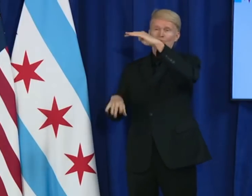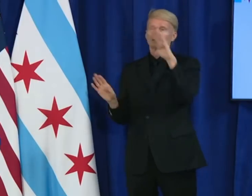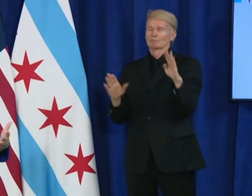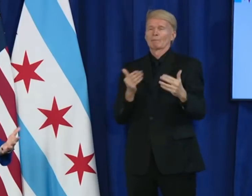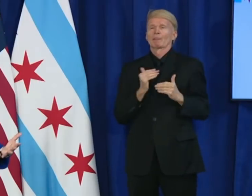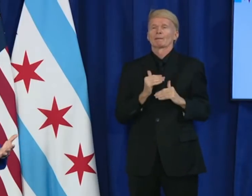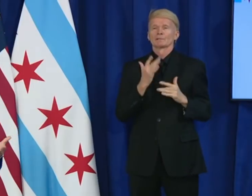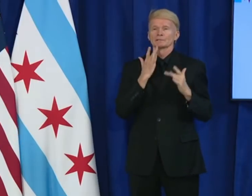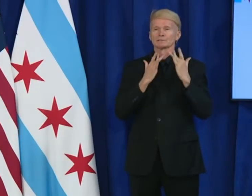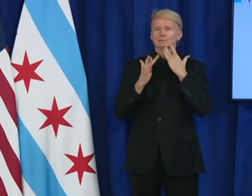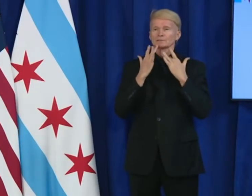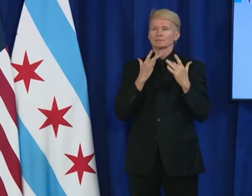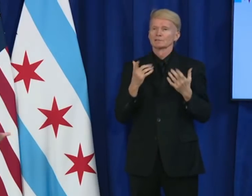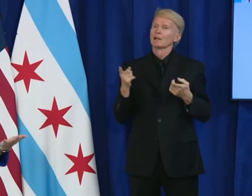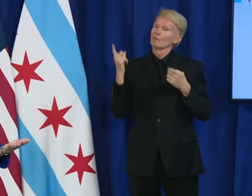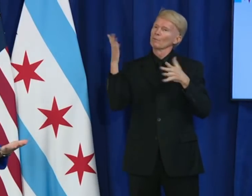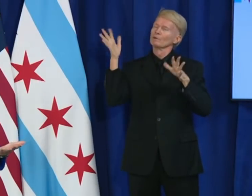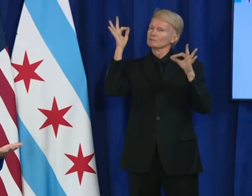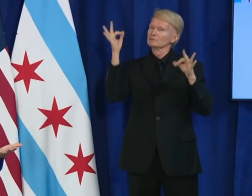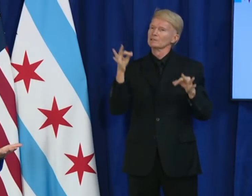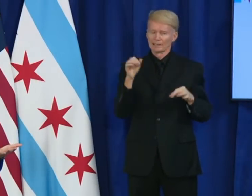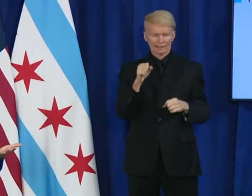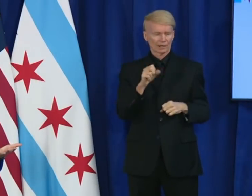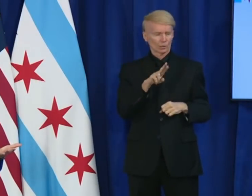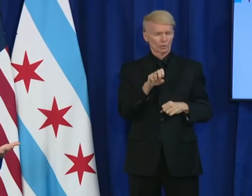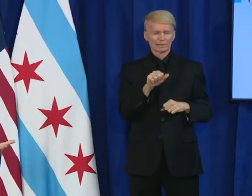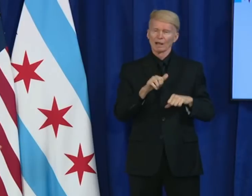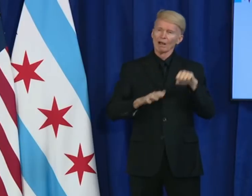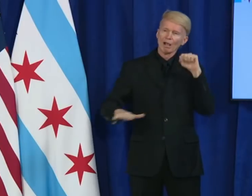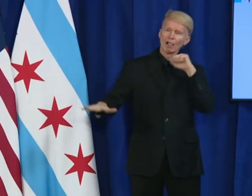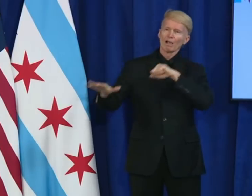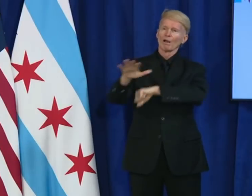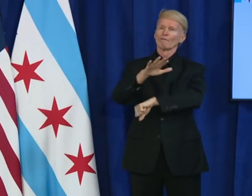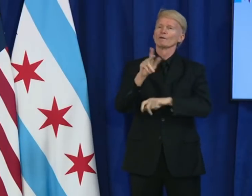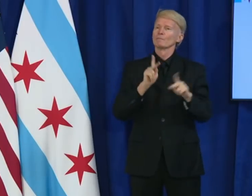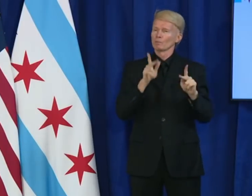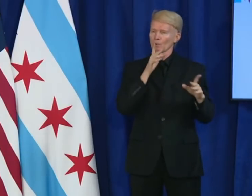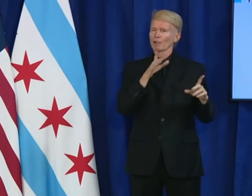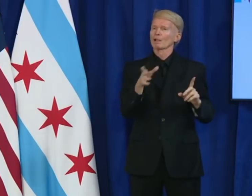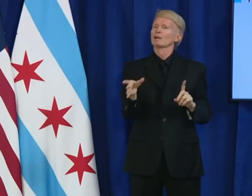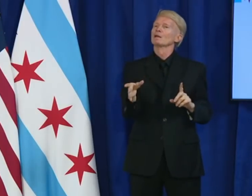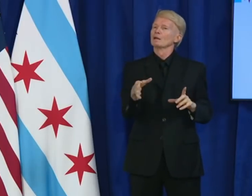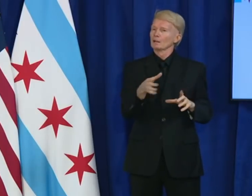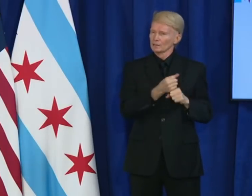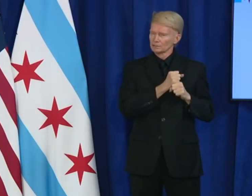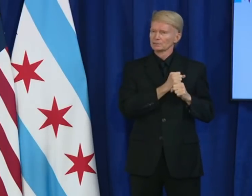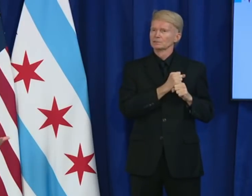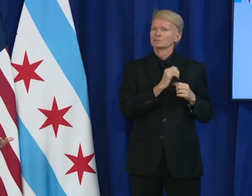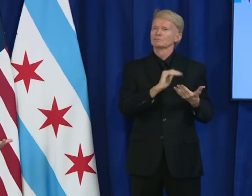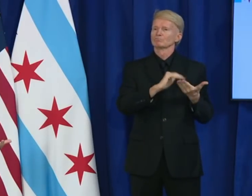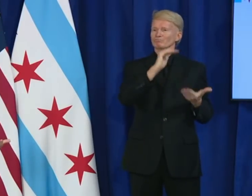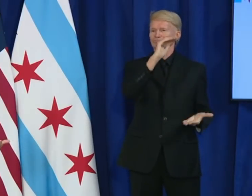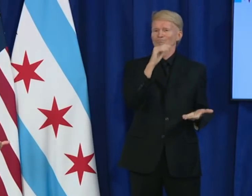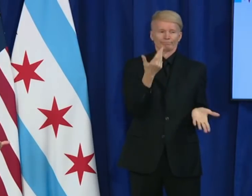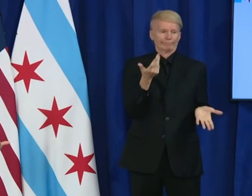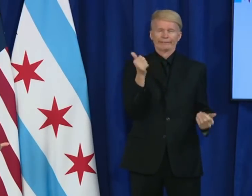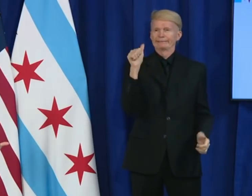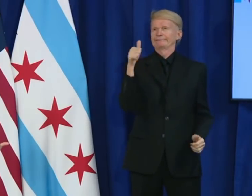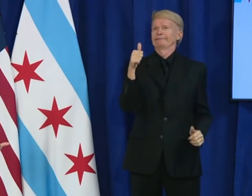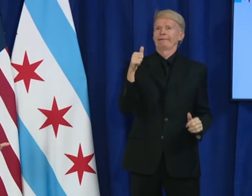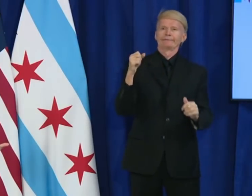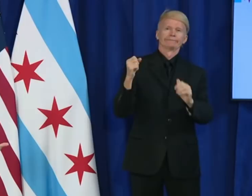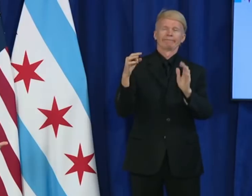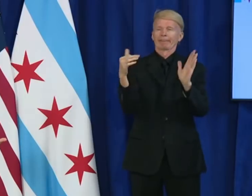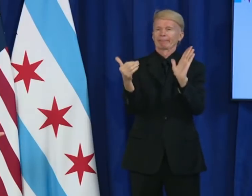to distribute this vaccine across the United States. And so we'll be receiving tens of thousands of